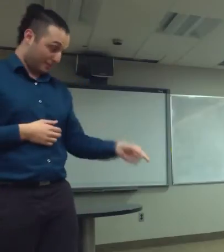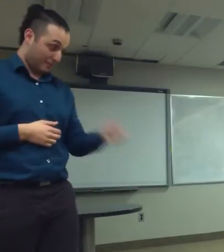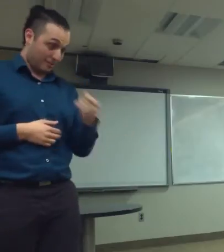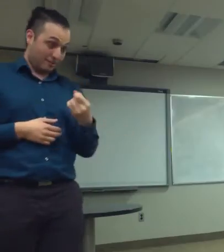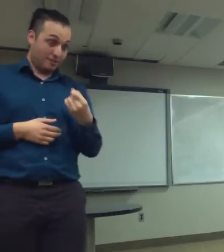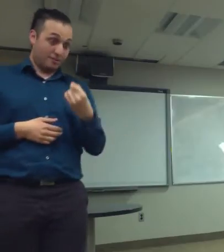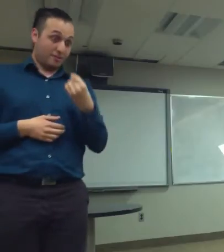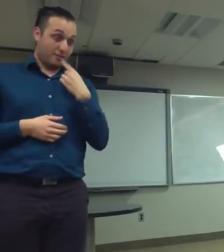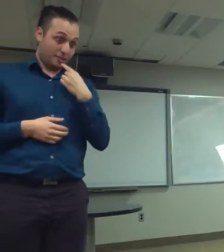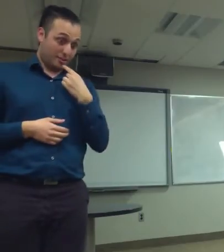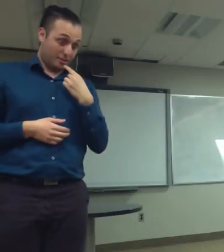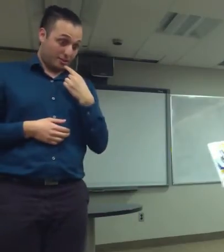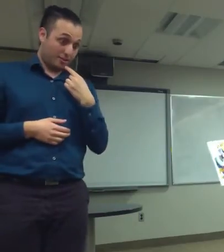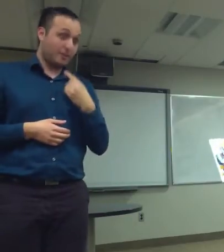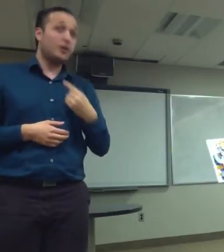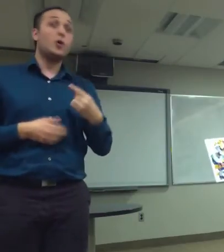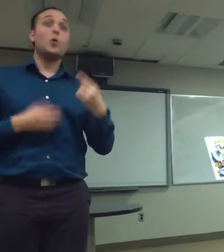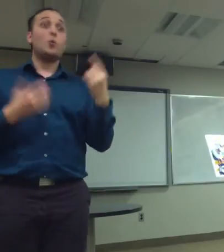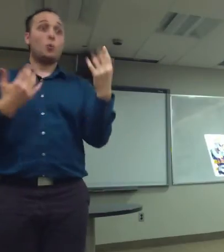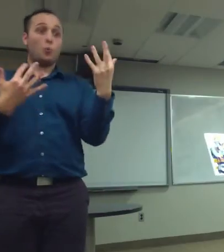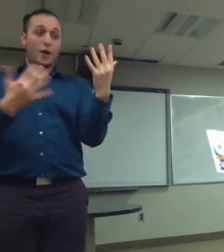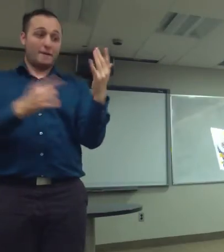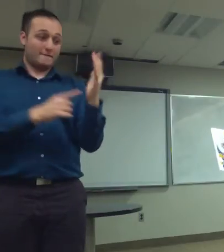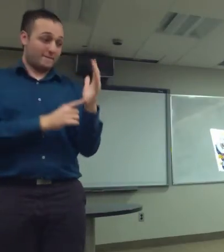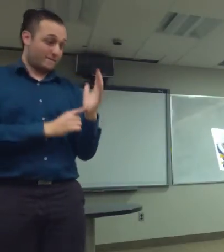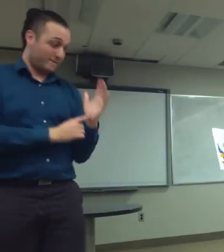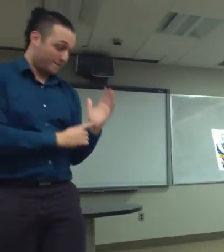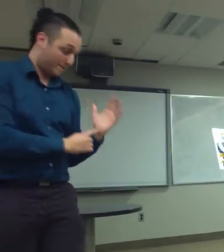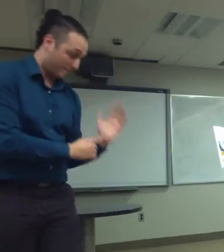take a bath."